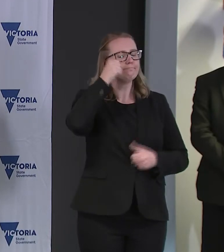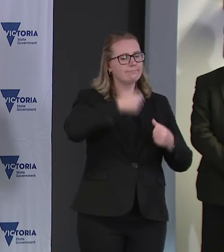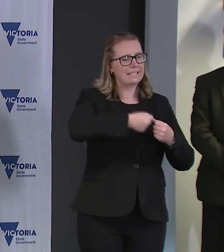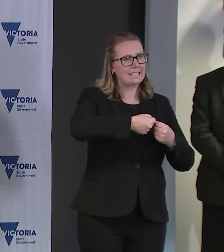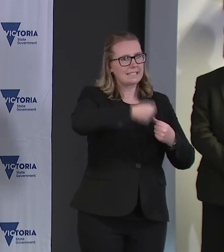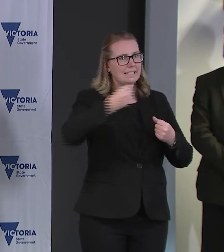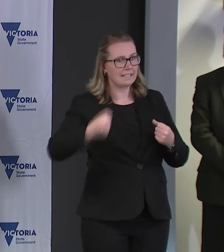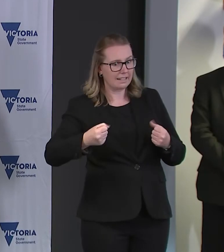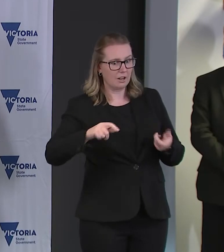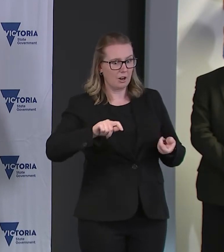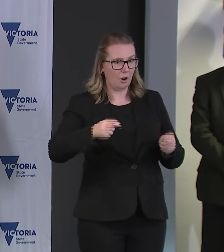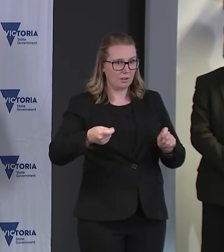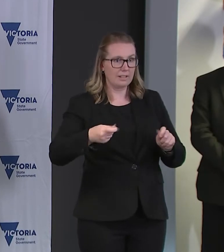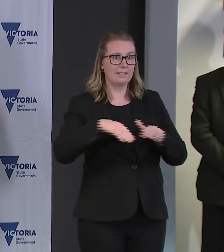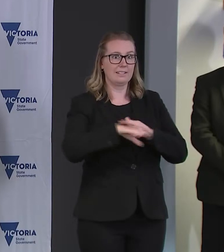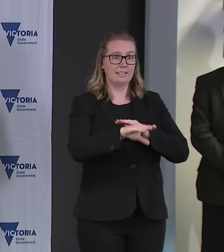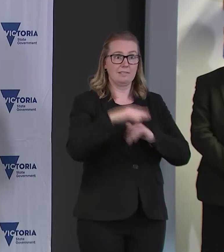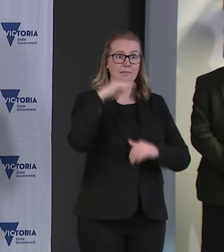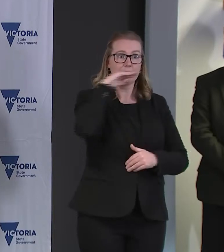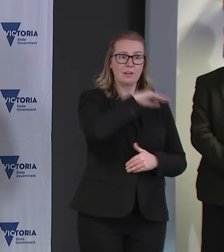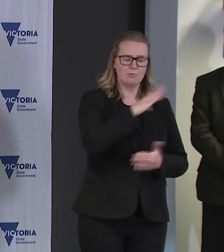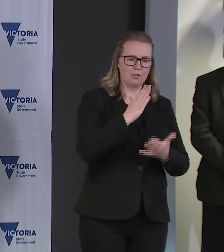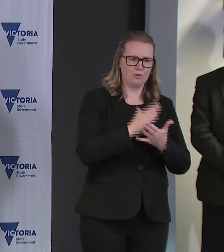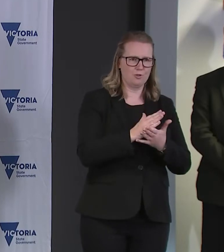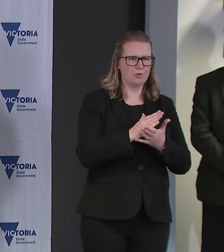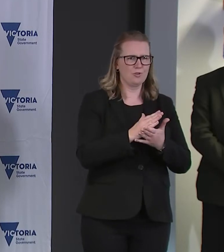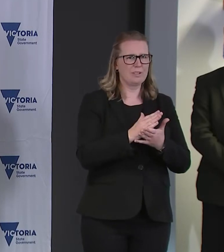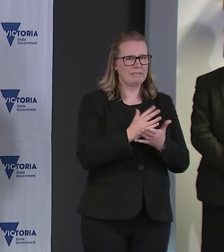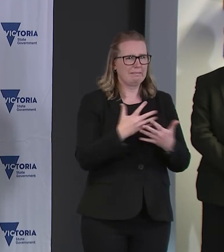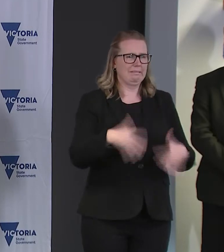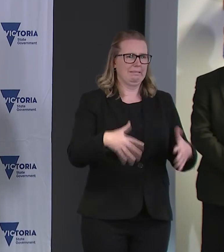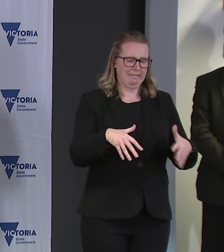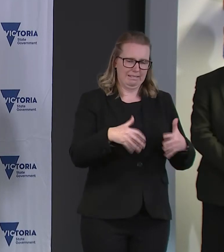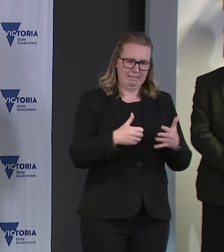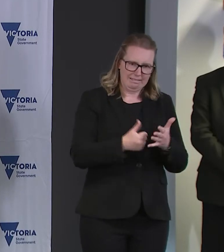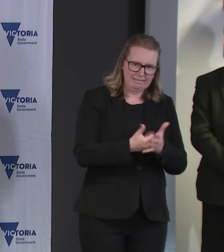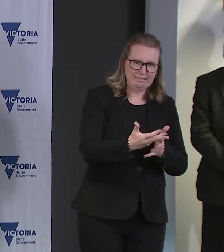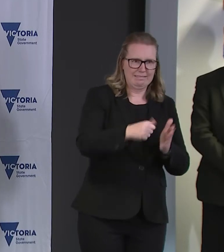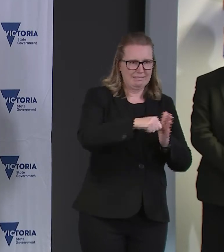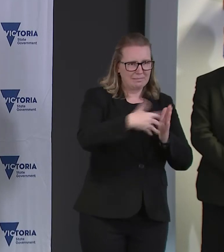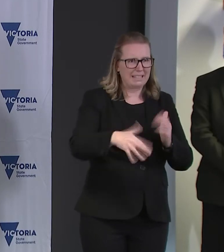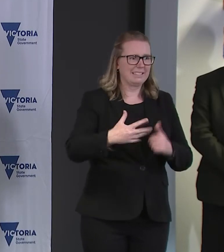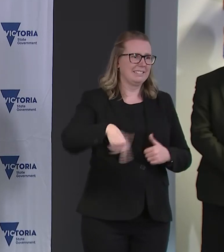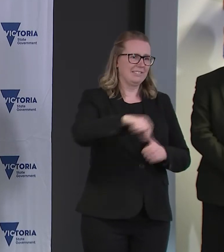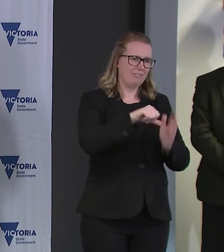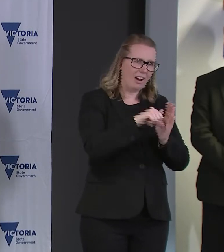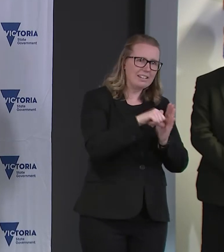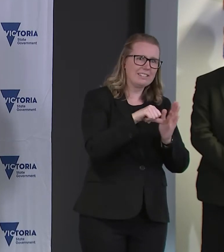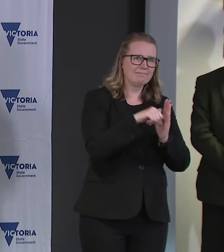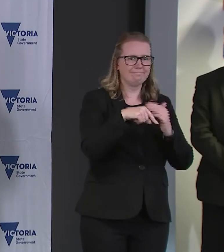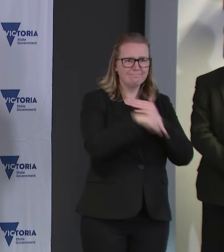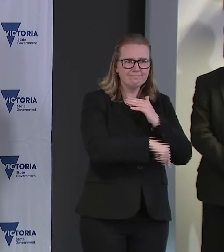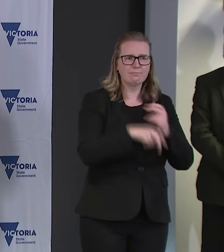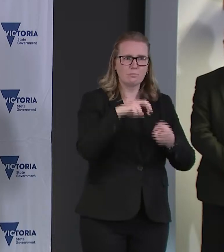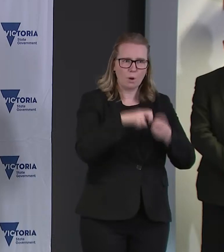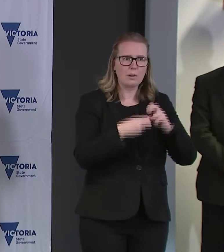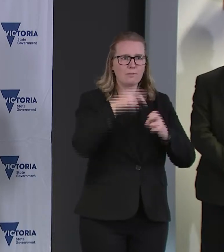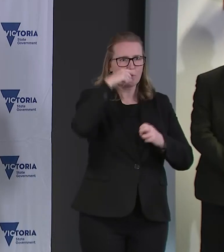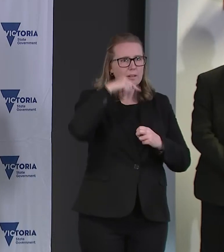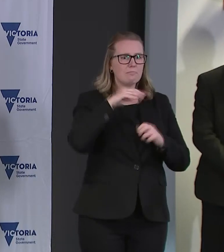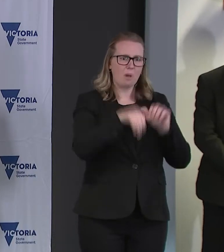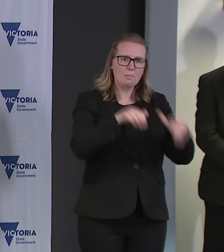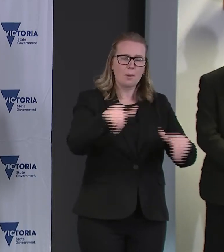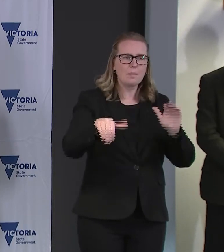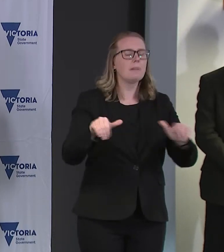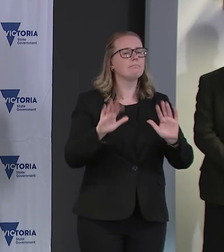those are really costly days. It's a price our entire Melbourne community is paying for these few days, to allow us to be